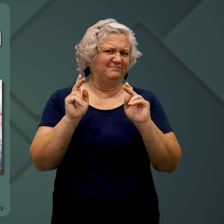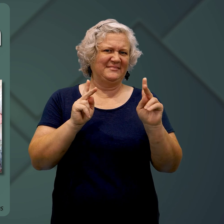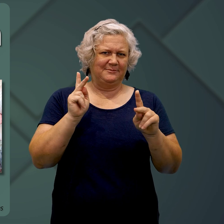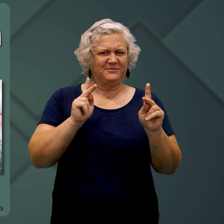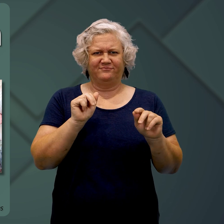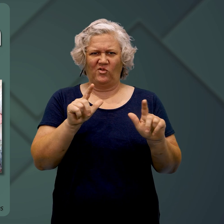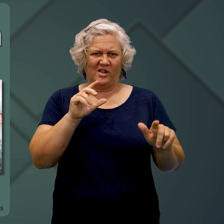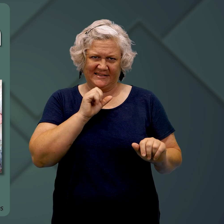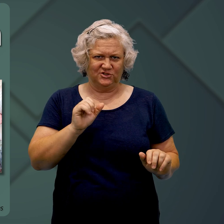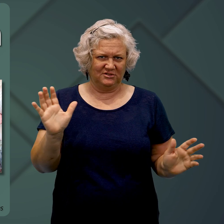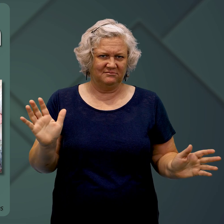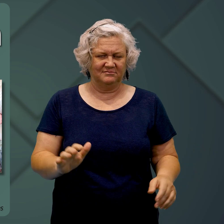of all ages.